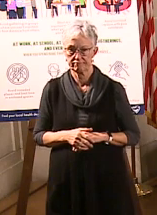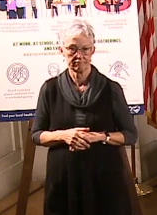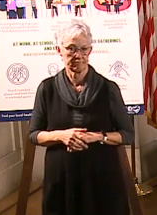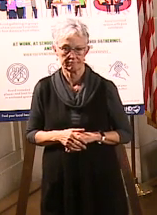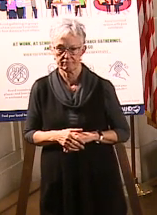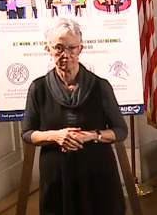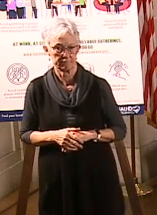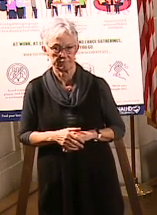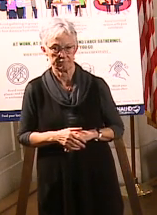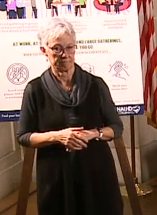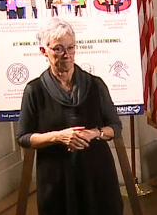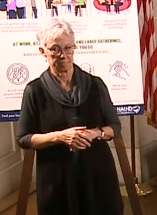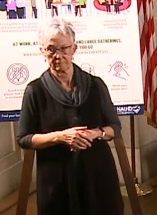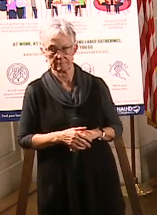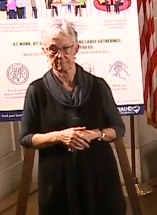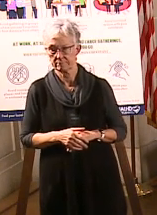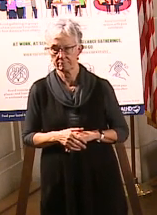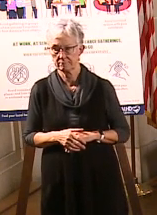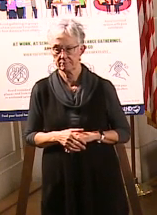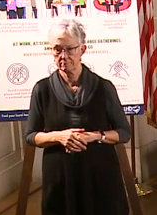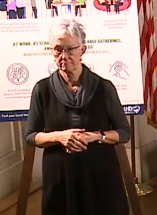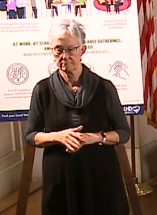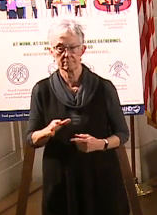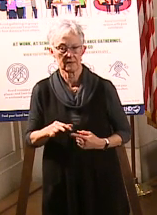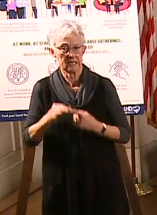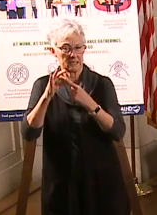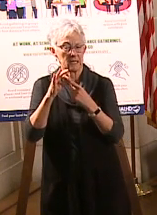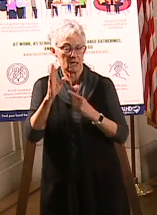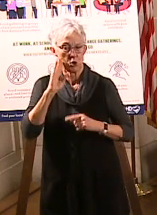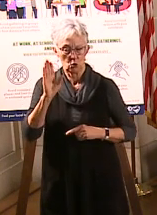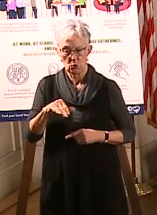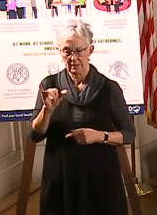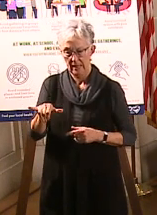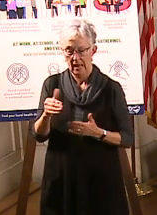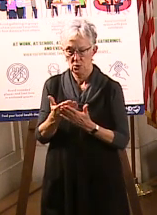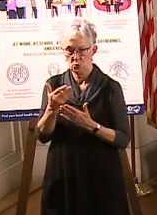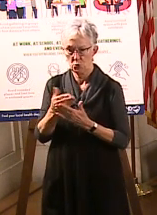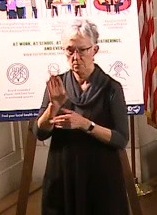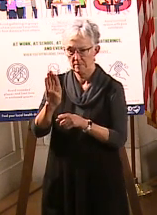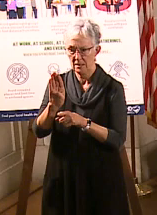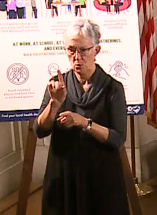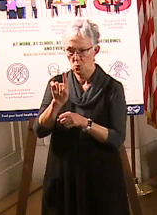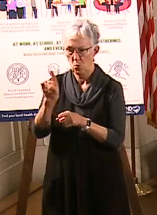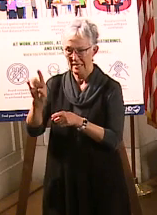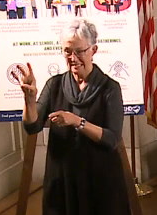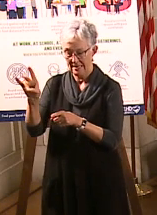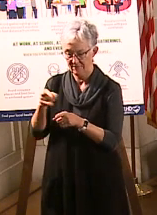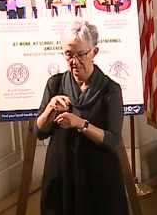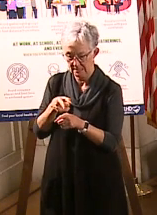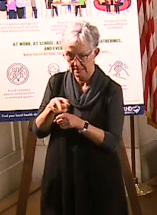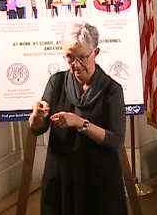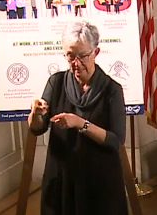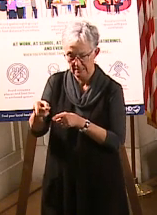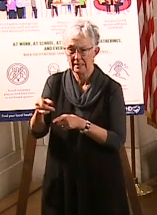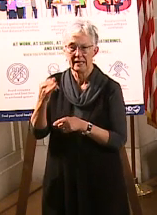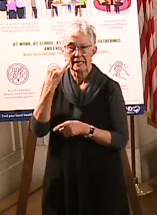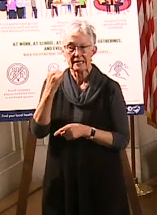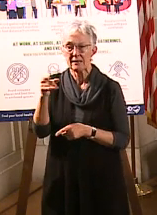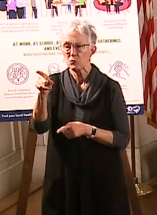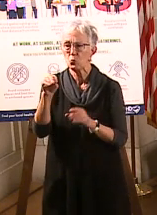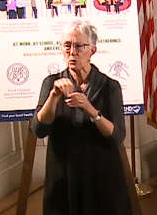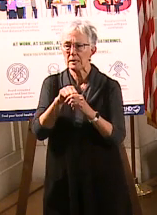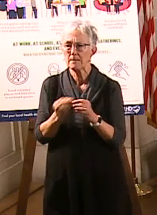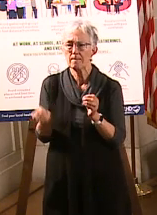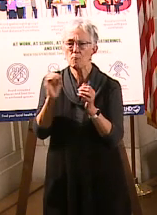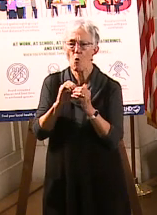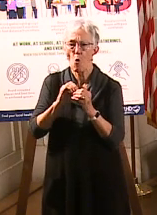any more than any others, except, probably if you're in more crowded spaces and, maybe a